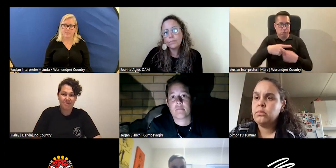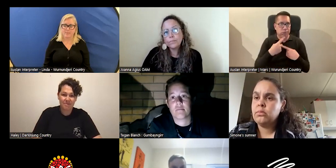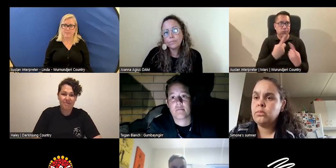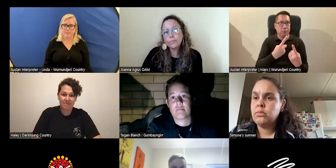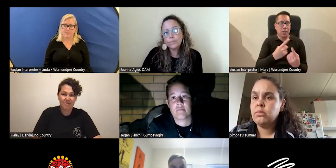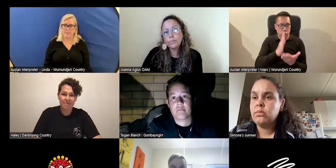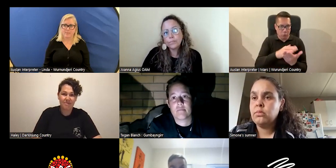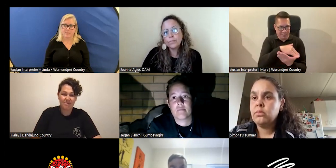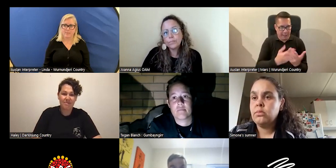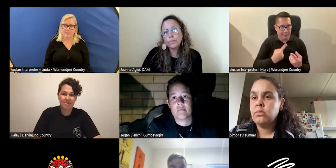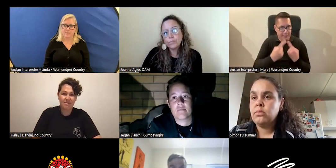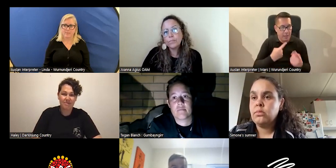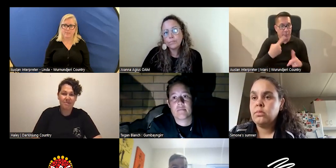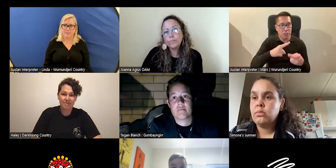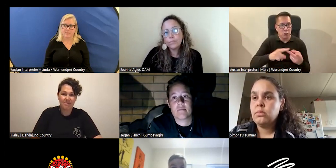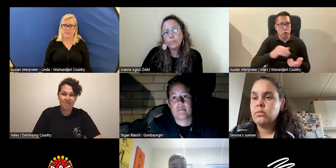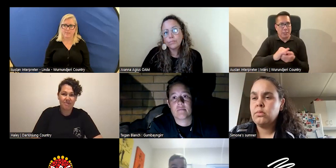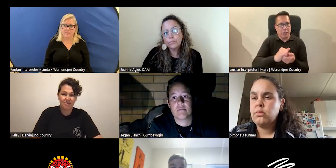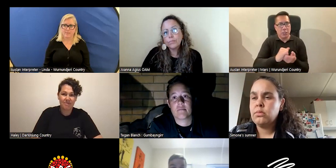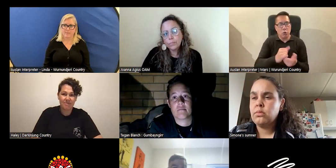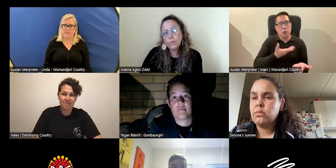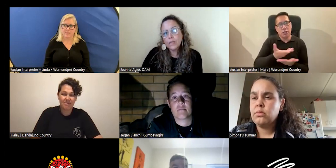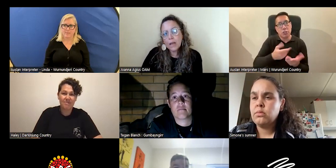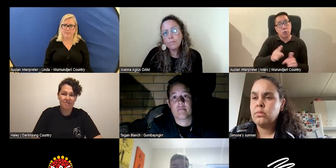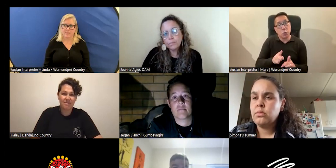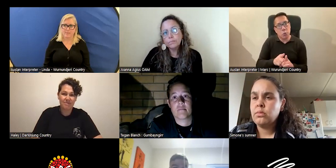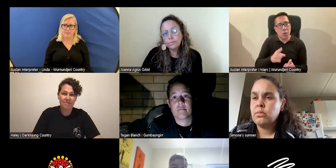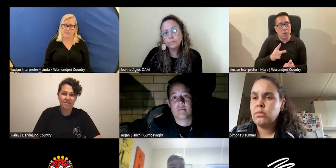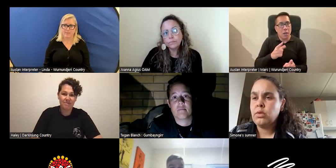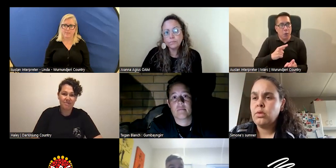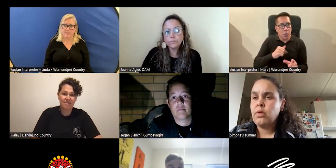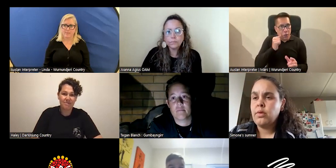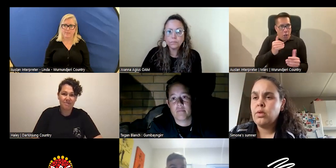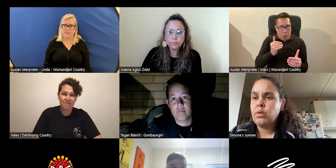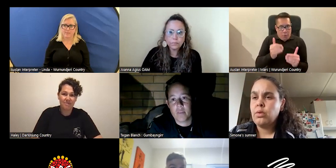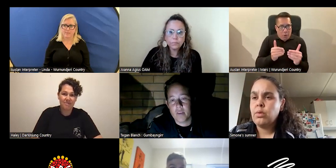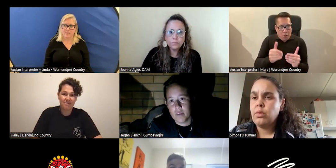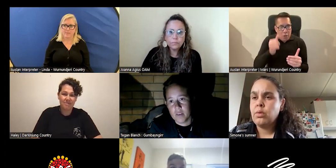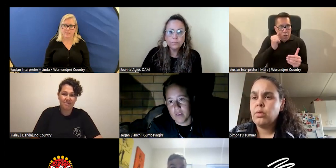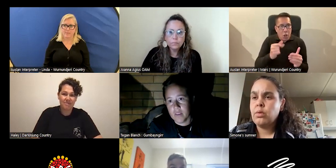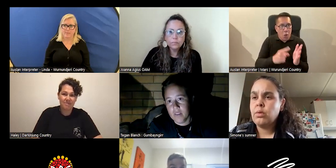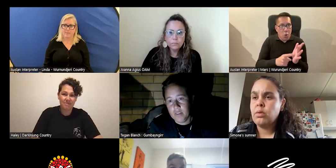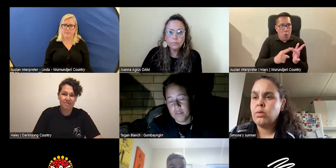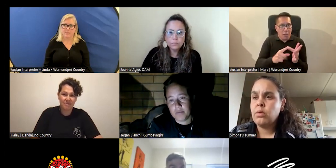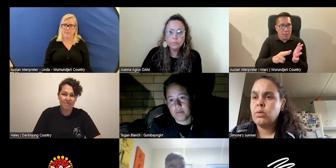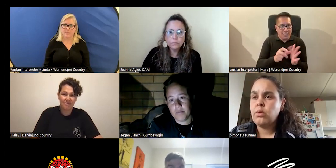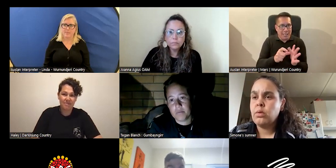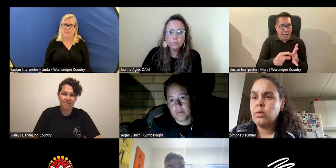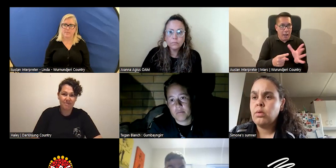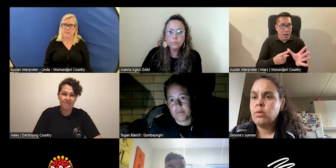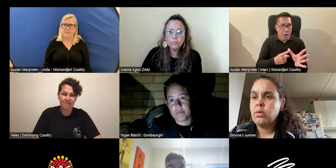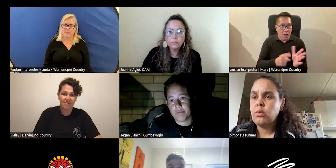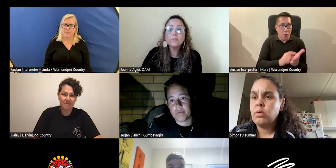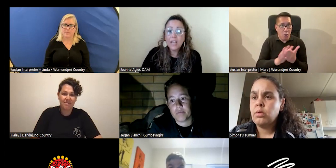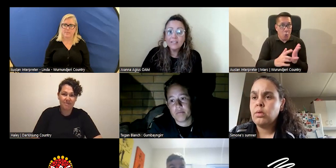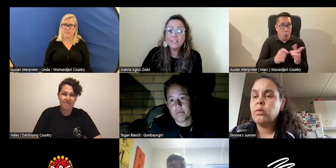truth-telling and treaty conversations as we progress, because we know that Senator Thorpe wants to go down and have treaty